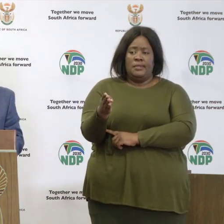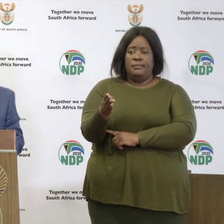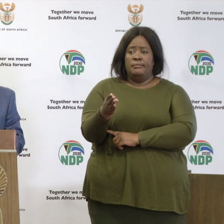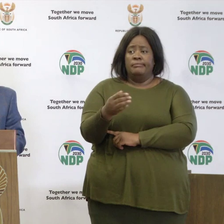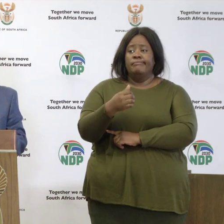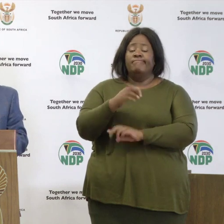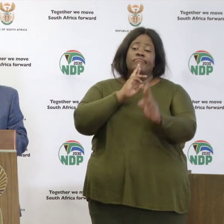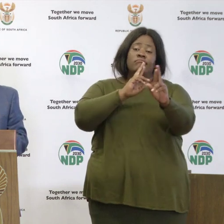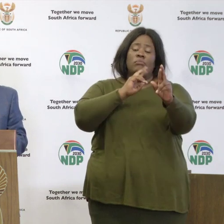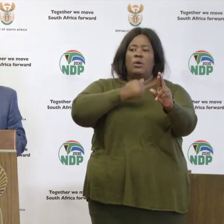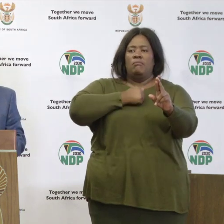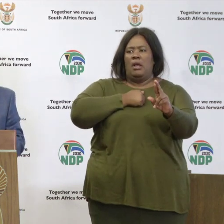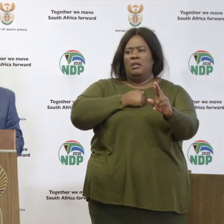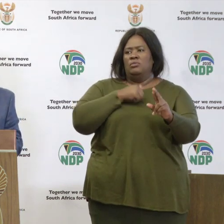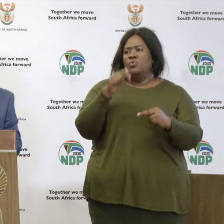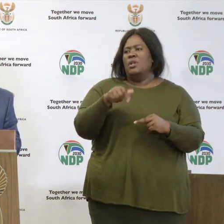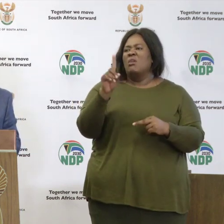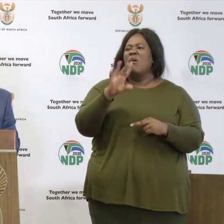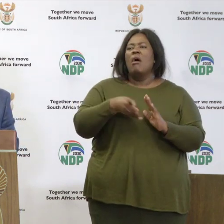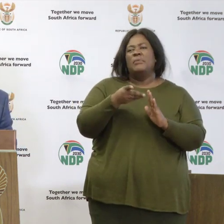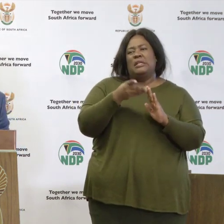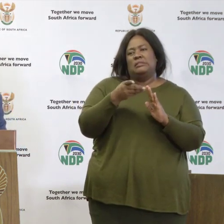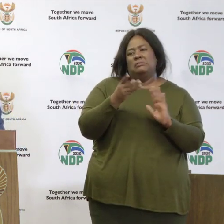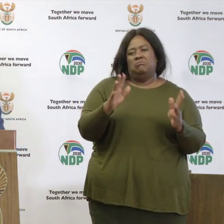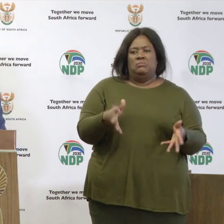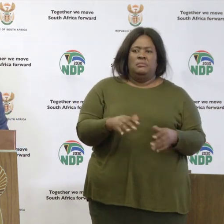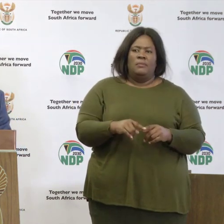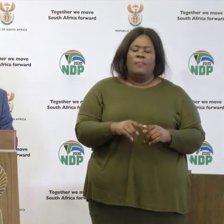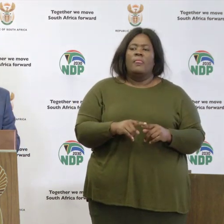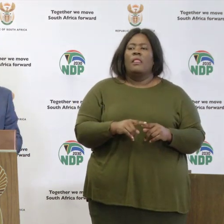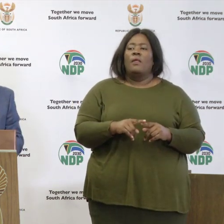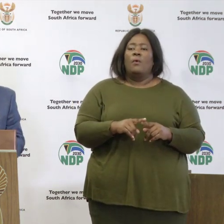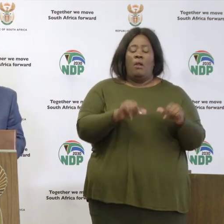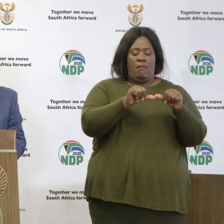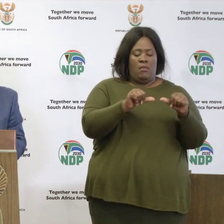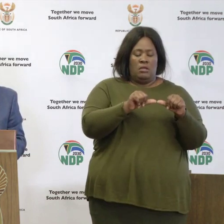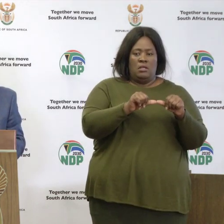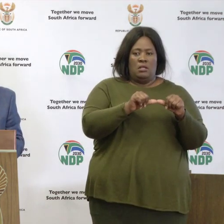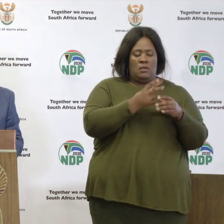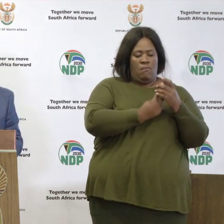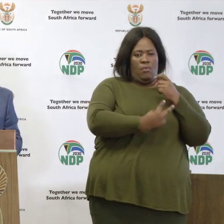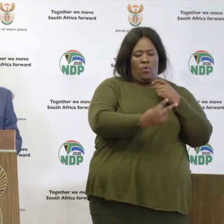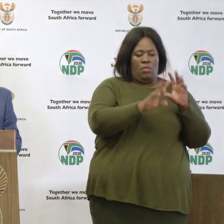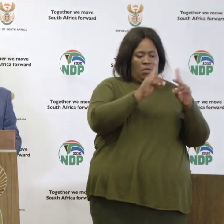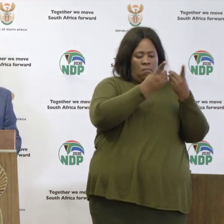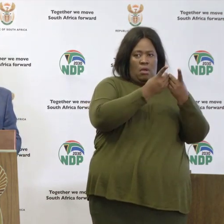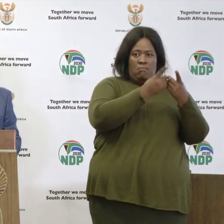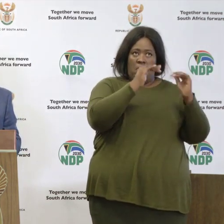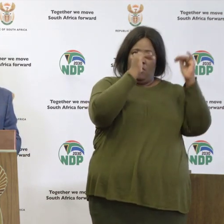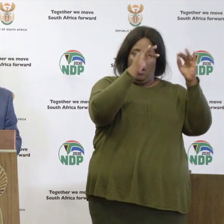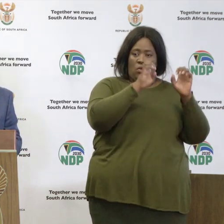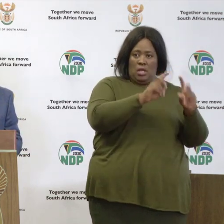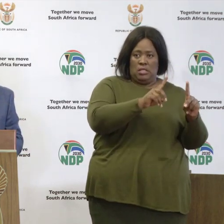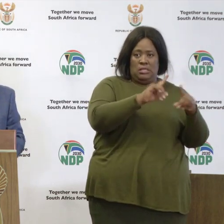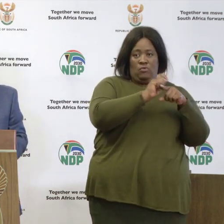report today is an update on measures taken by both the Department of Higher Education